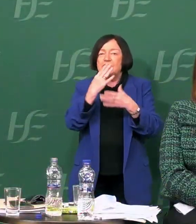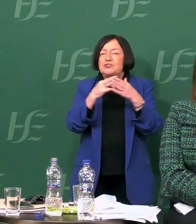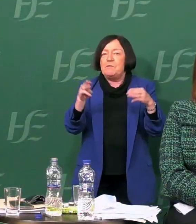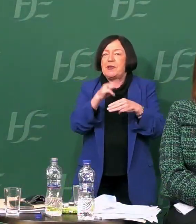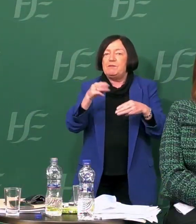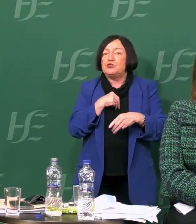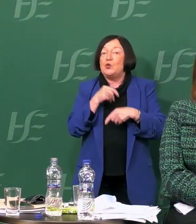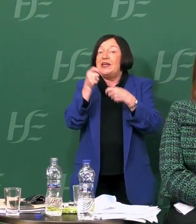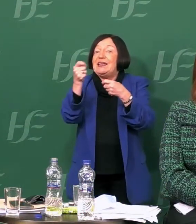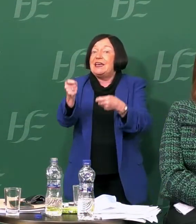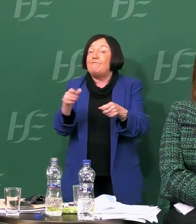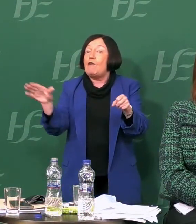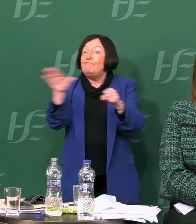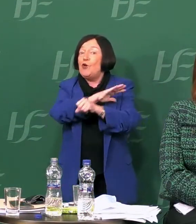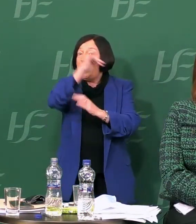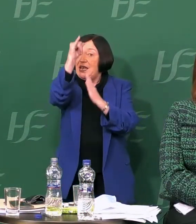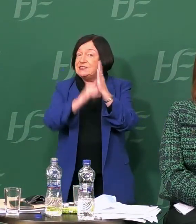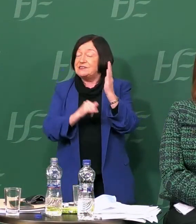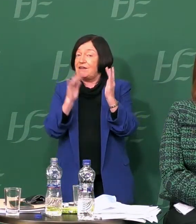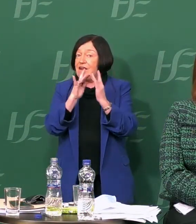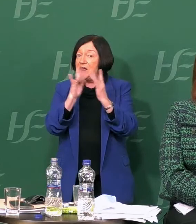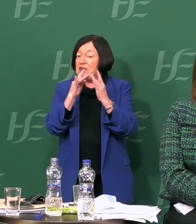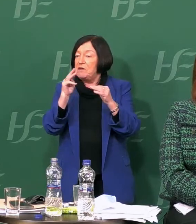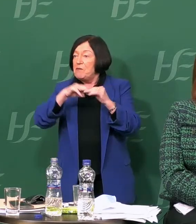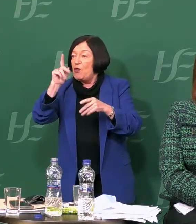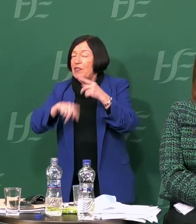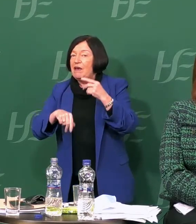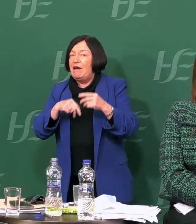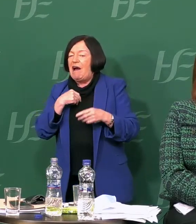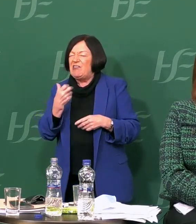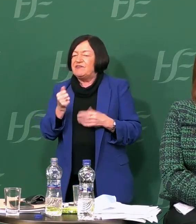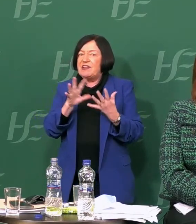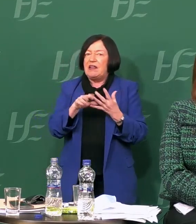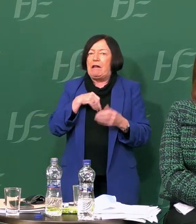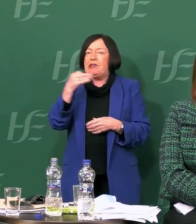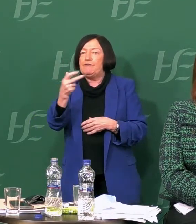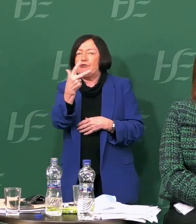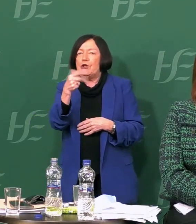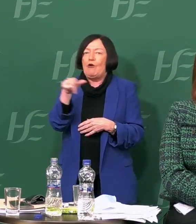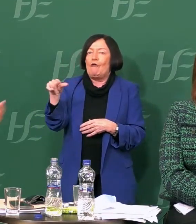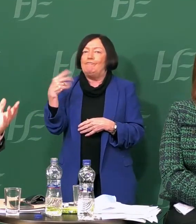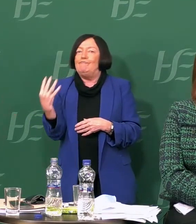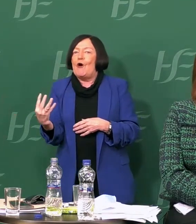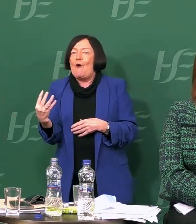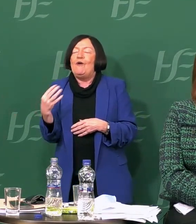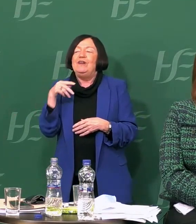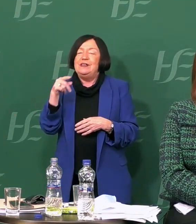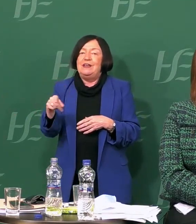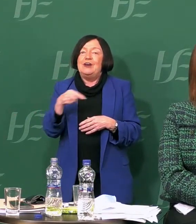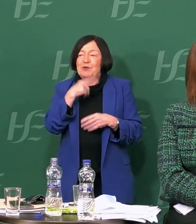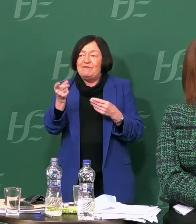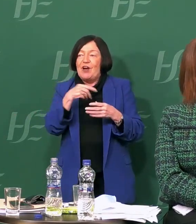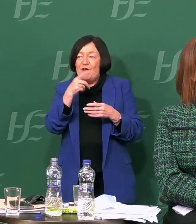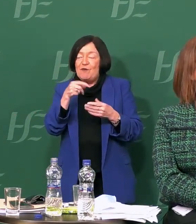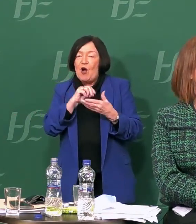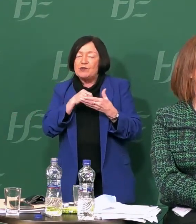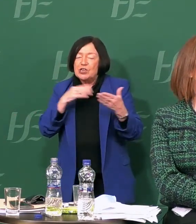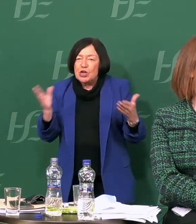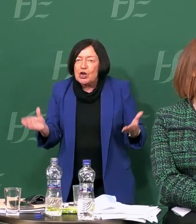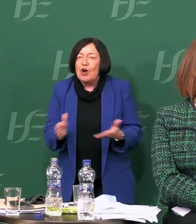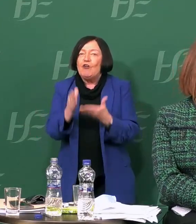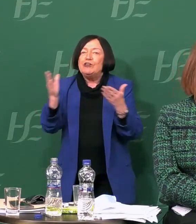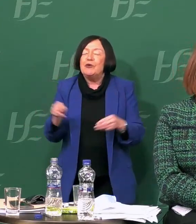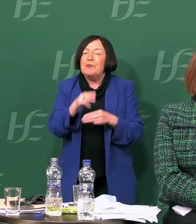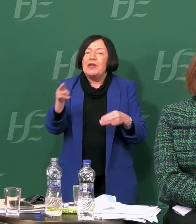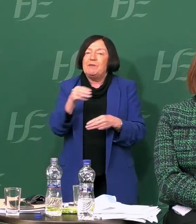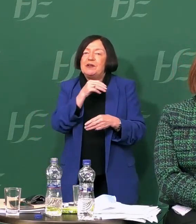to give their full list of contacts. So I might have 10, I'll give 3 or 4. So we've always been, and our call scripts are always encouraging people.